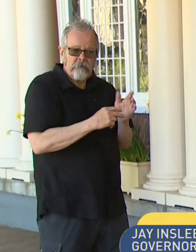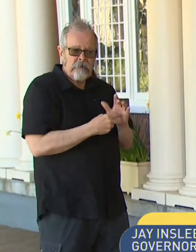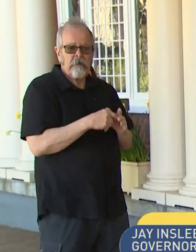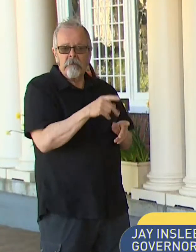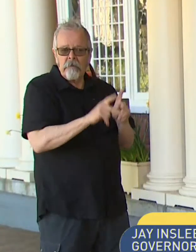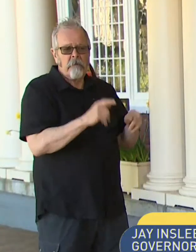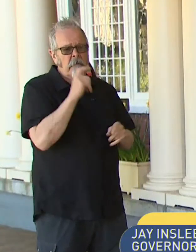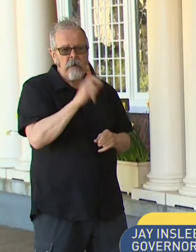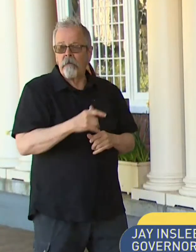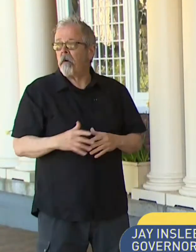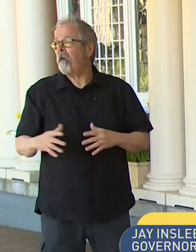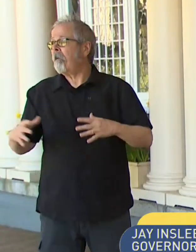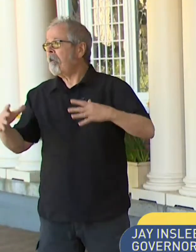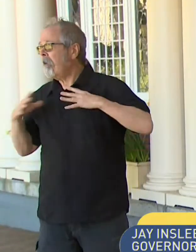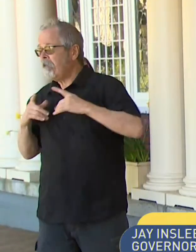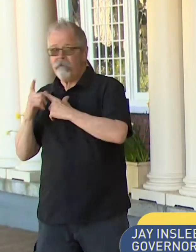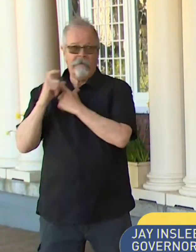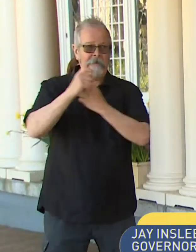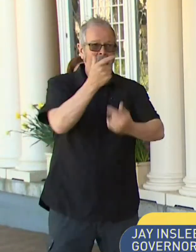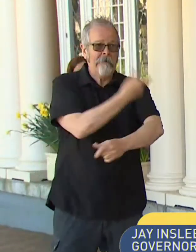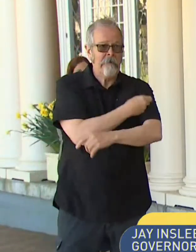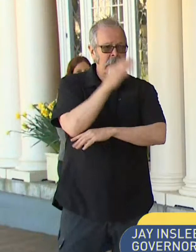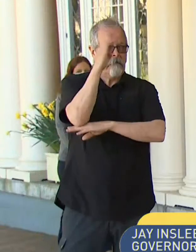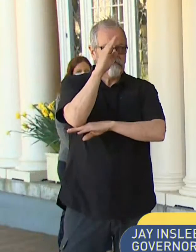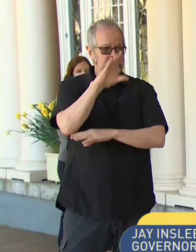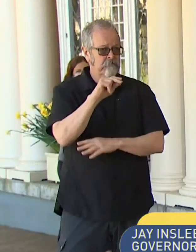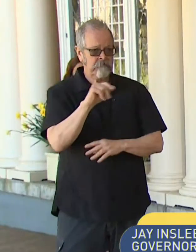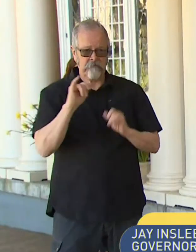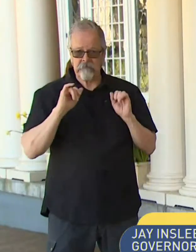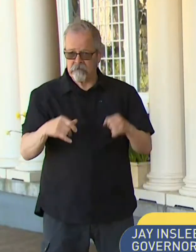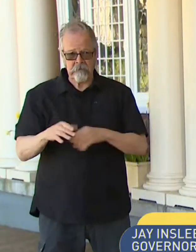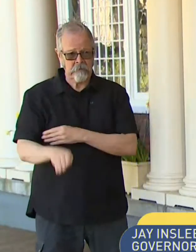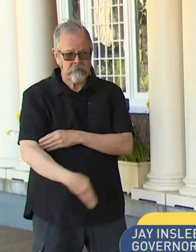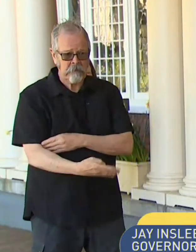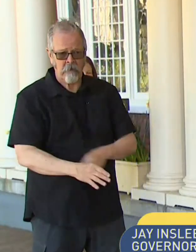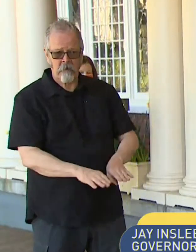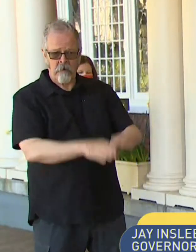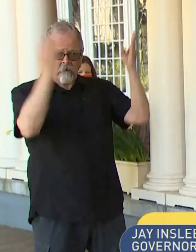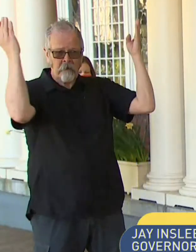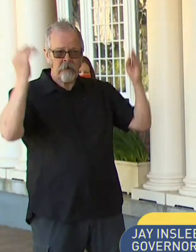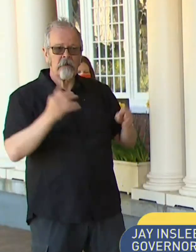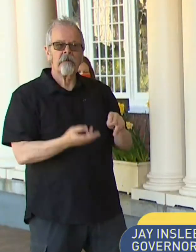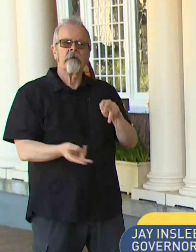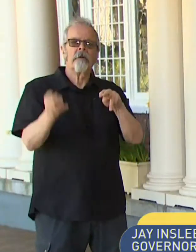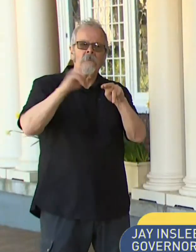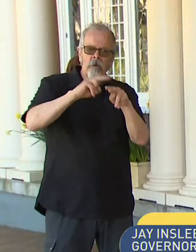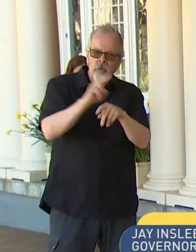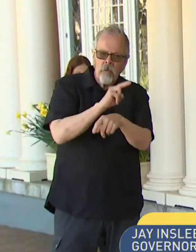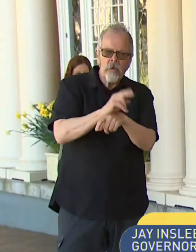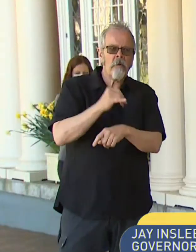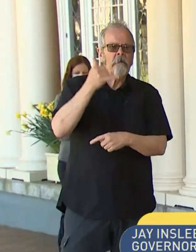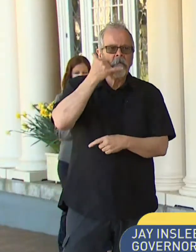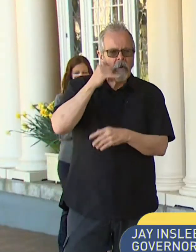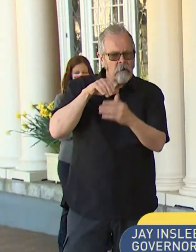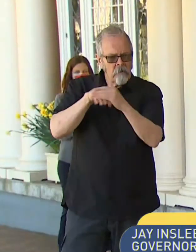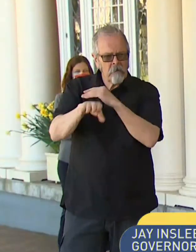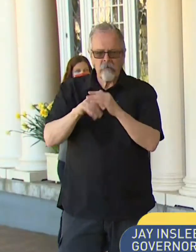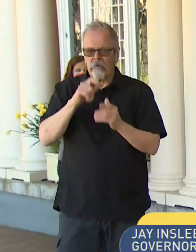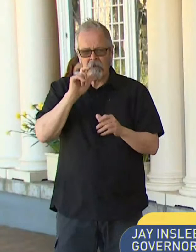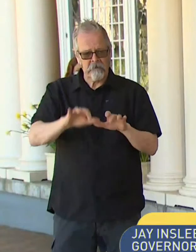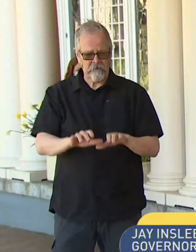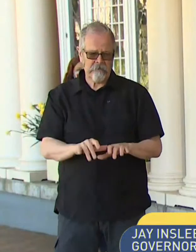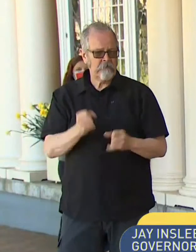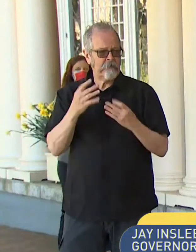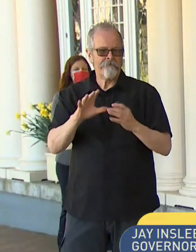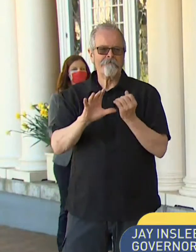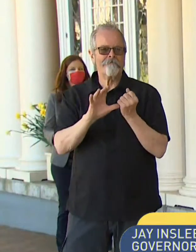for work. That's a good thing. We are increasing the use of the telephone access so you don't have to have a computer. So now to